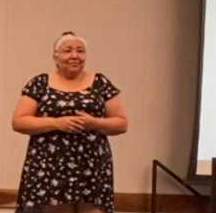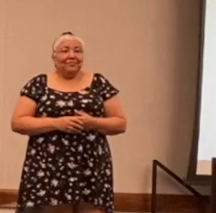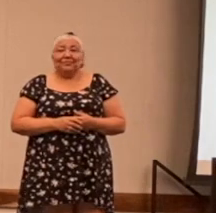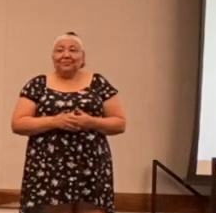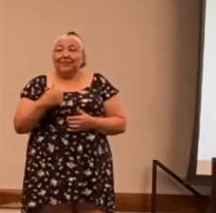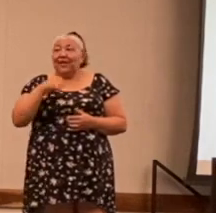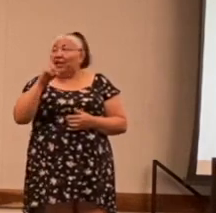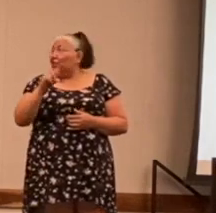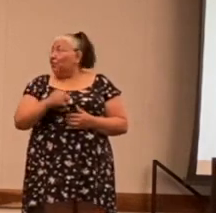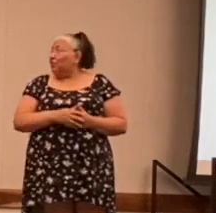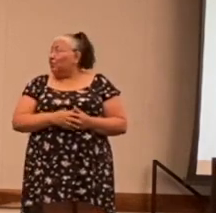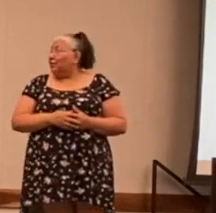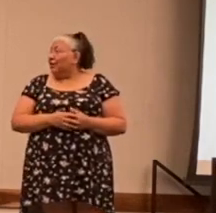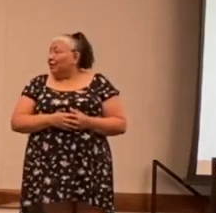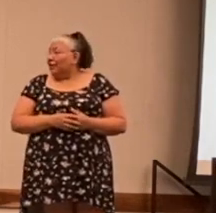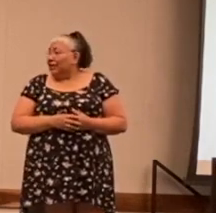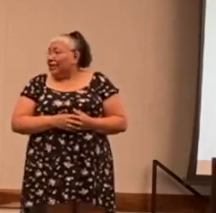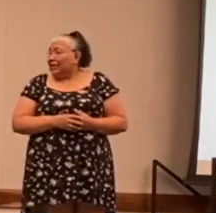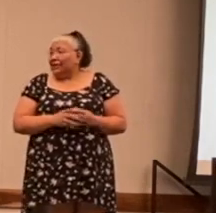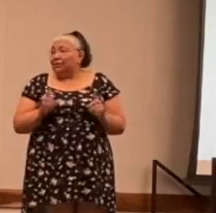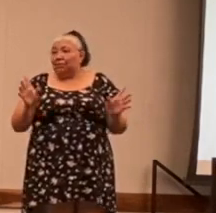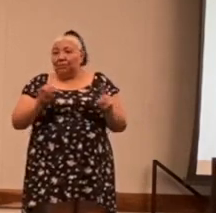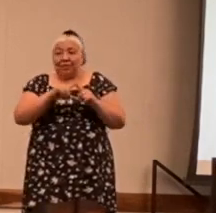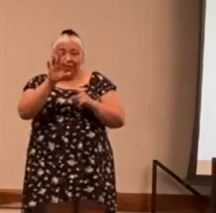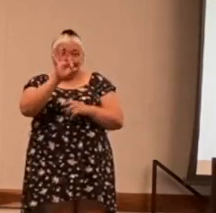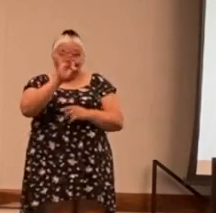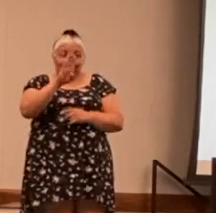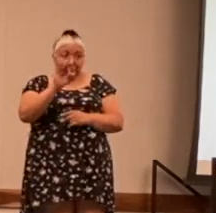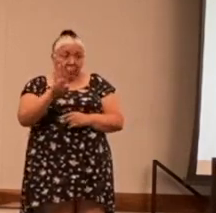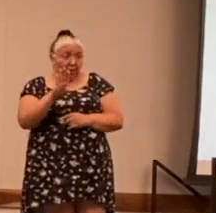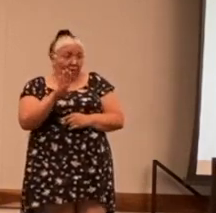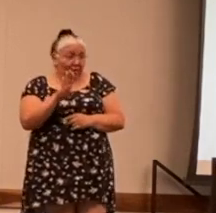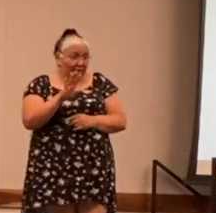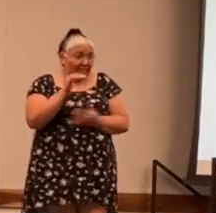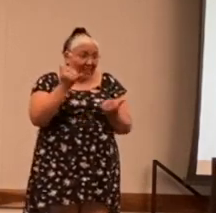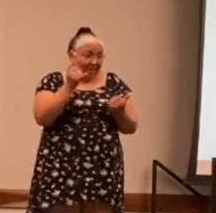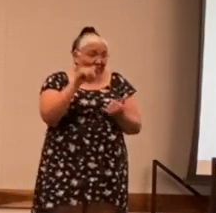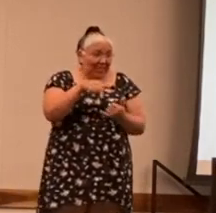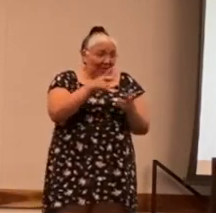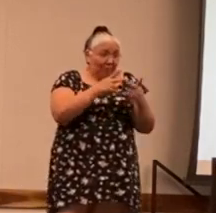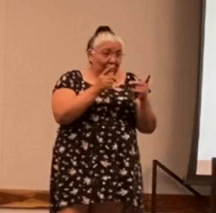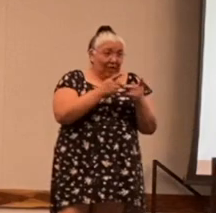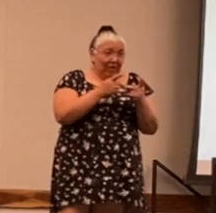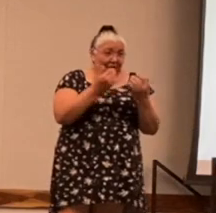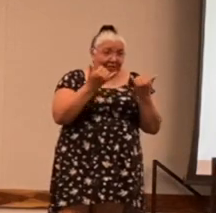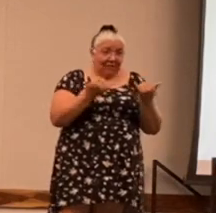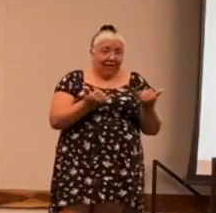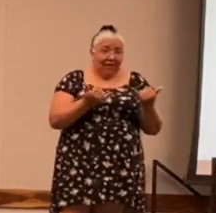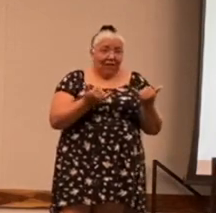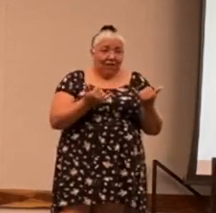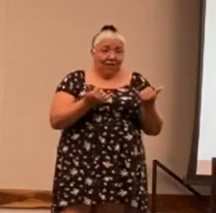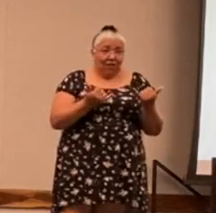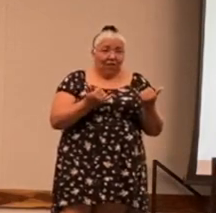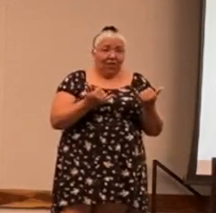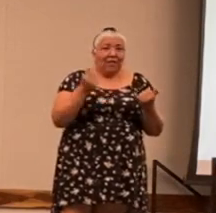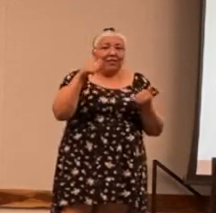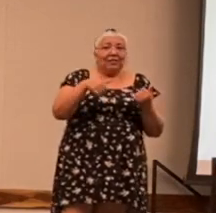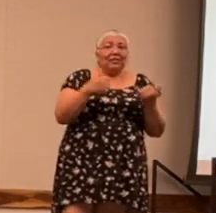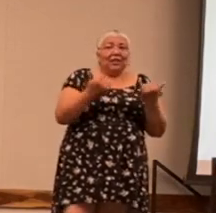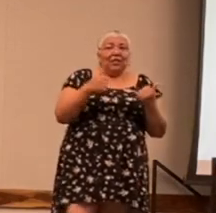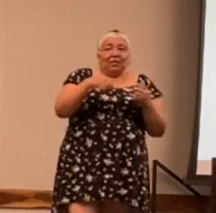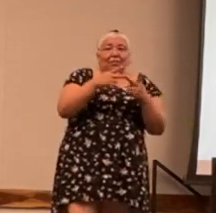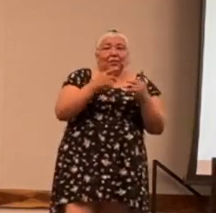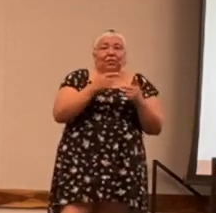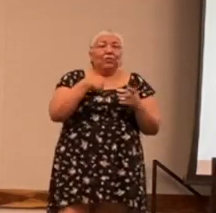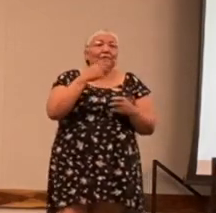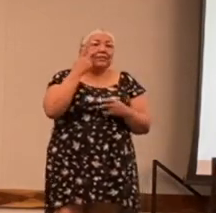You. No. Right? So Facebook, right? Isn't Facebook a place now? It's a place now where